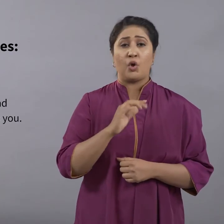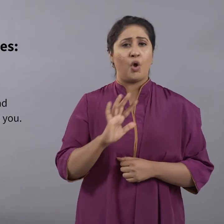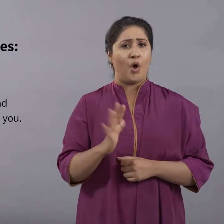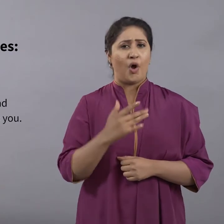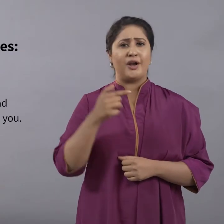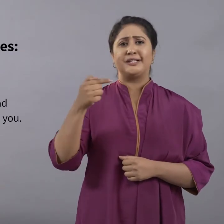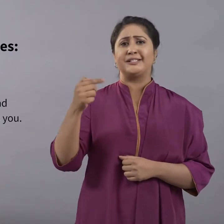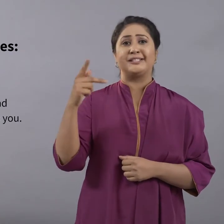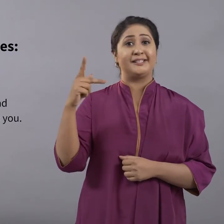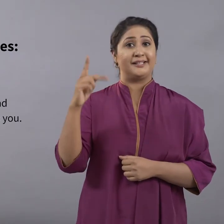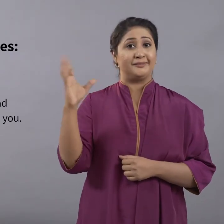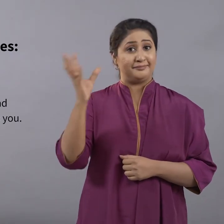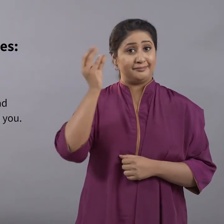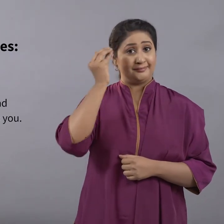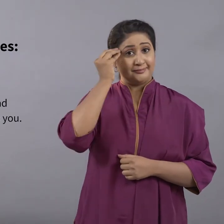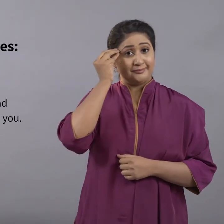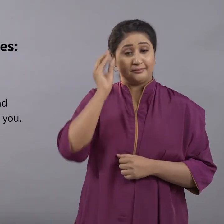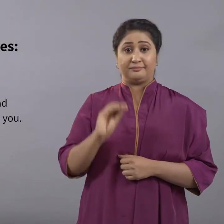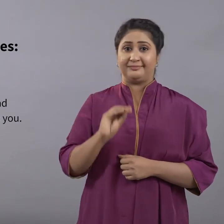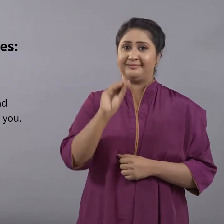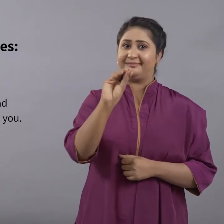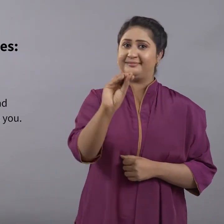General Knowledge, will be given to you.